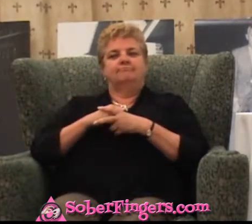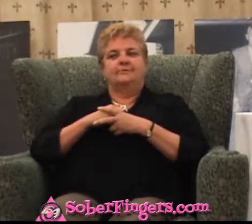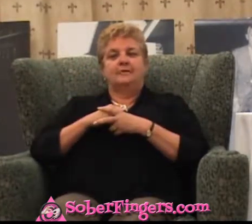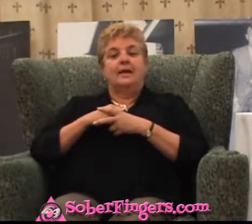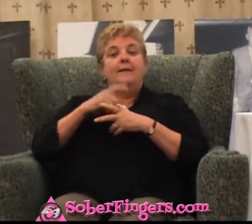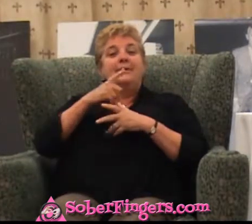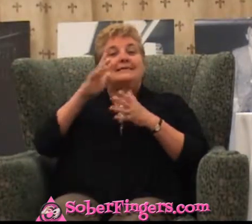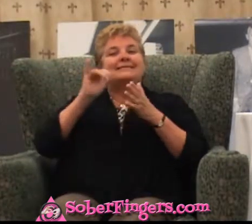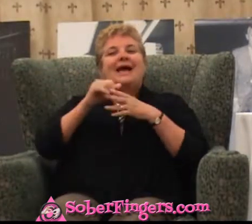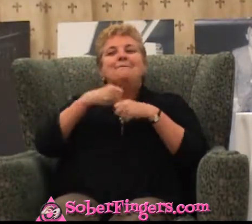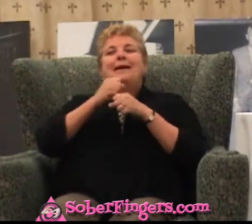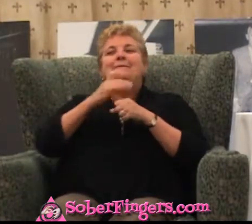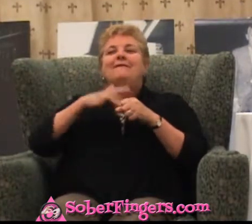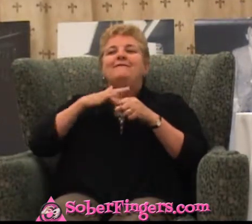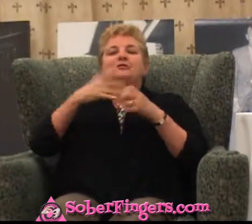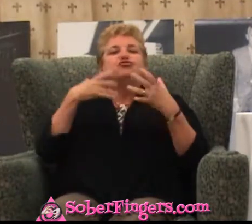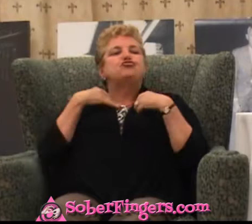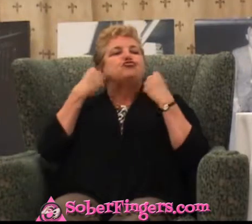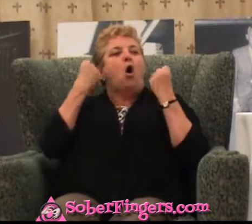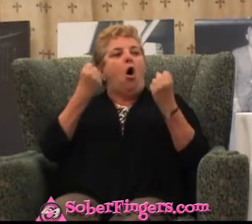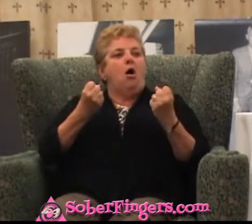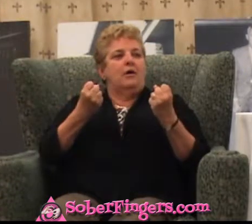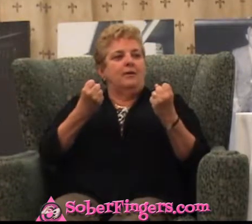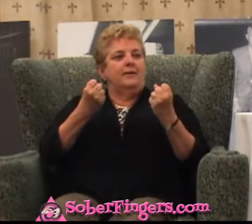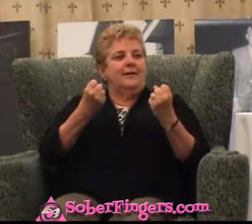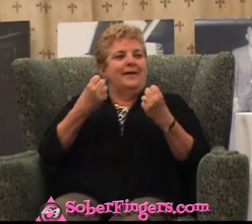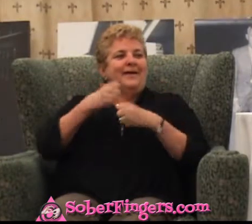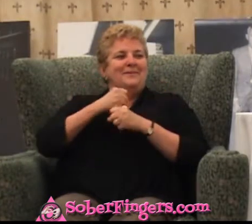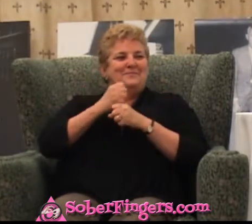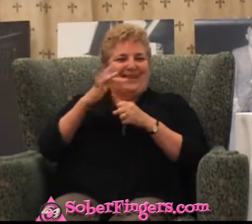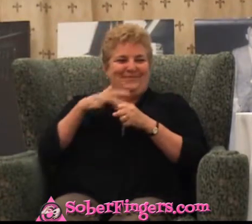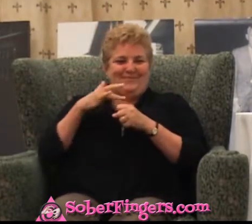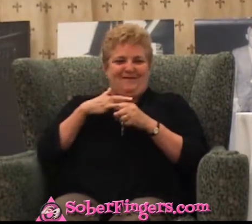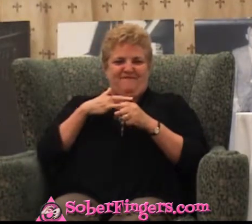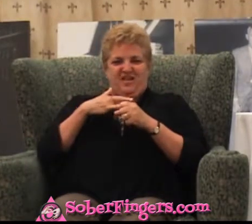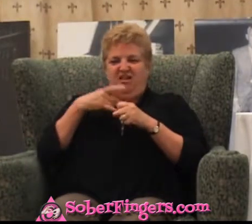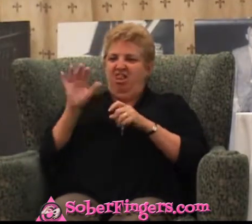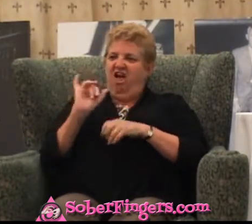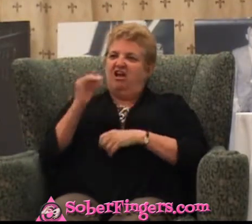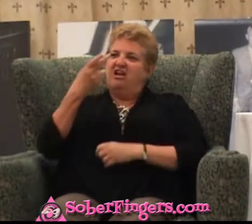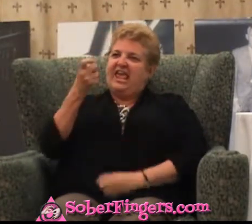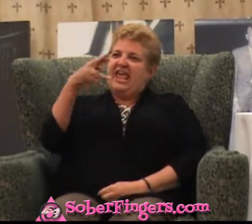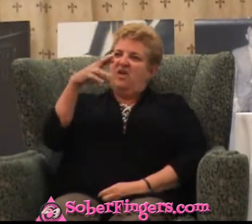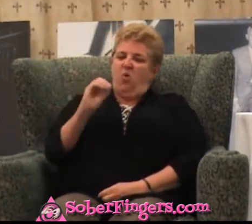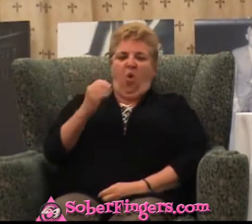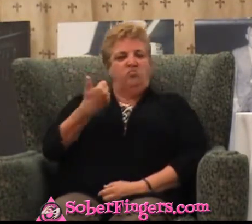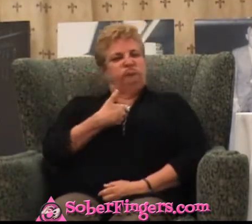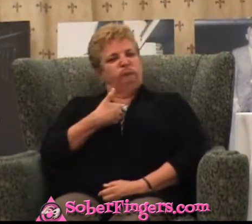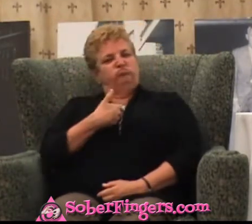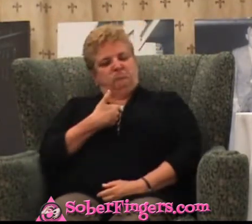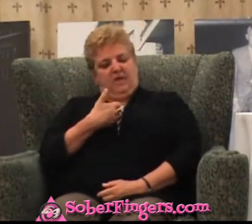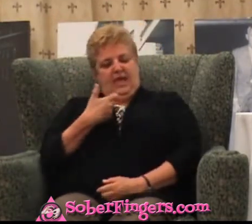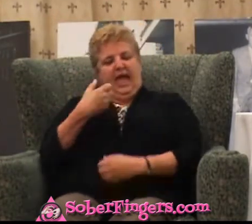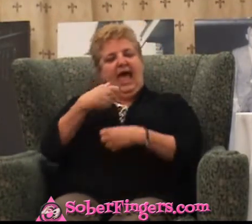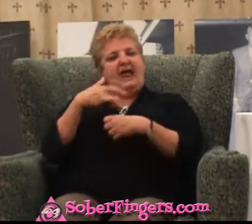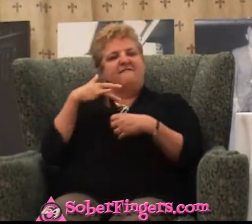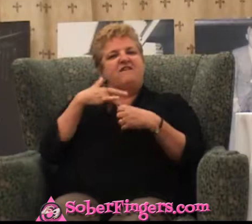me feel strong. It made me feel heroic. It made me feel